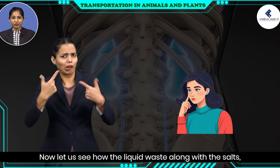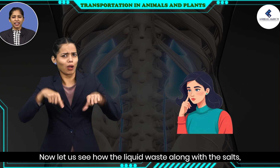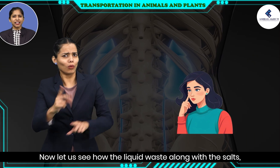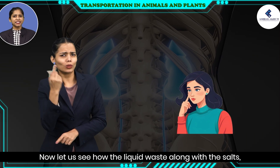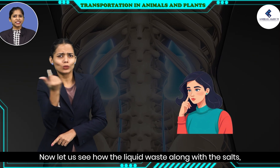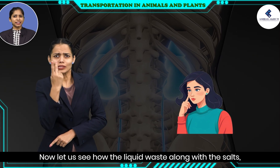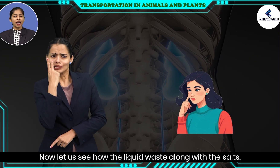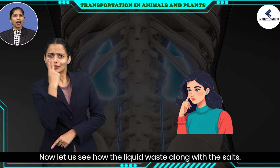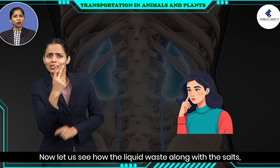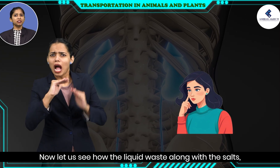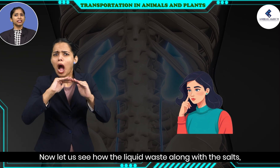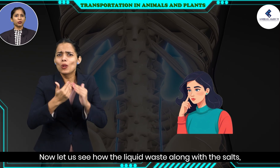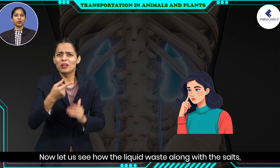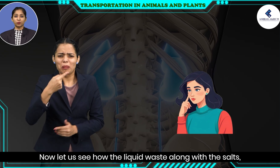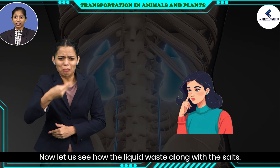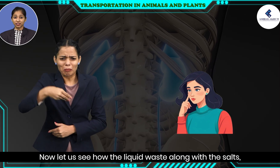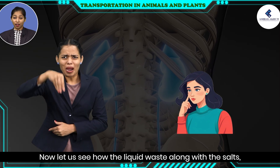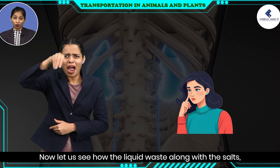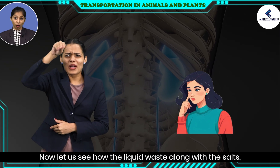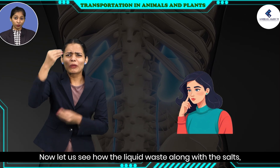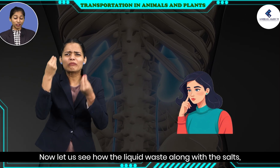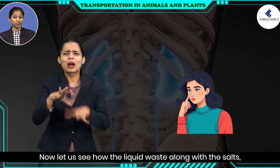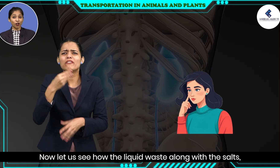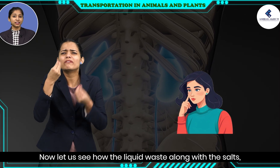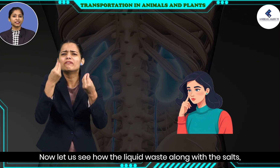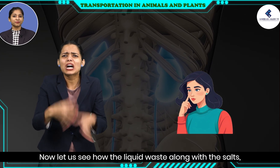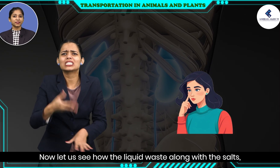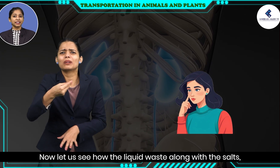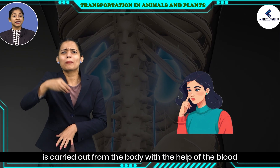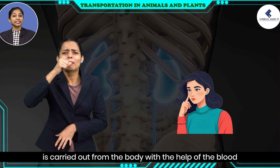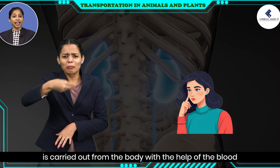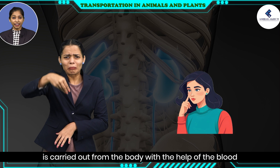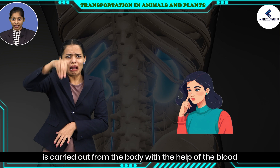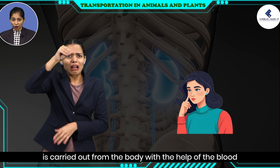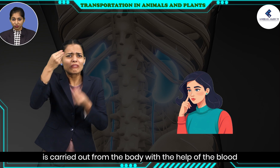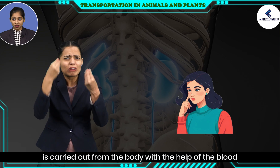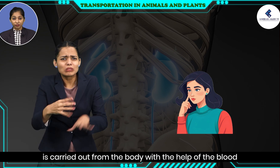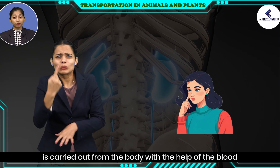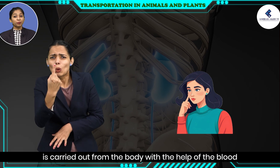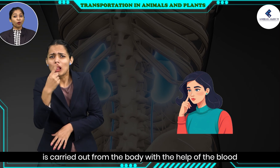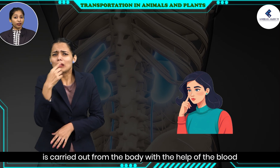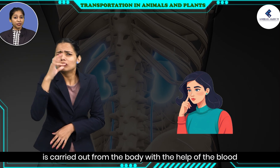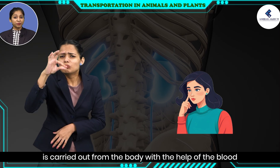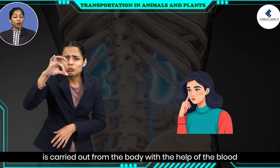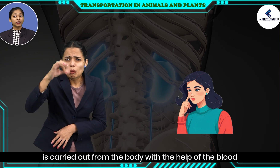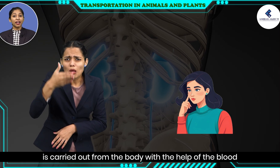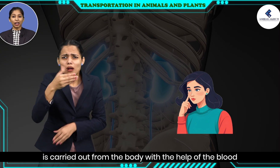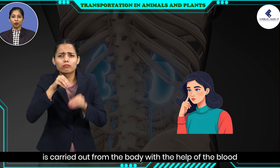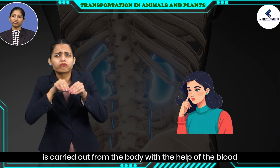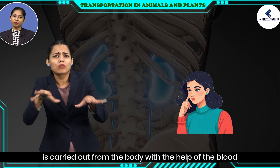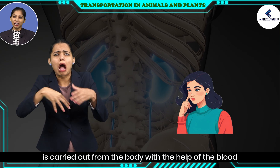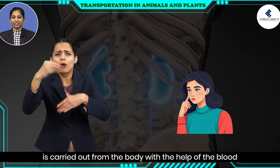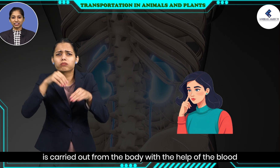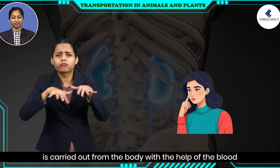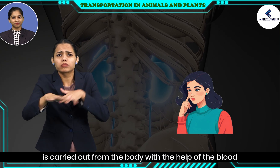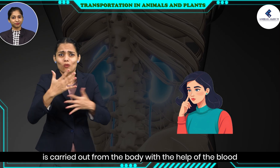Now, let us see how the liquid waste along with the salts is carried out from the body with the help of